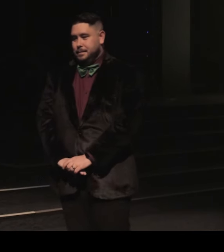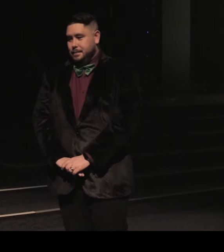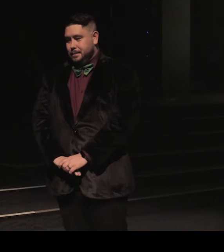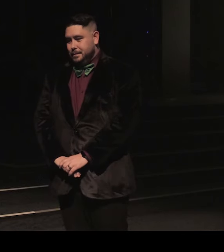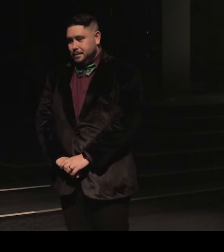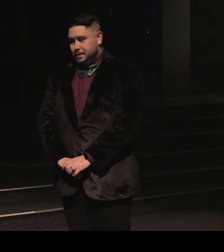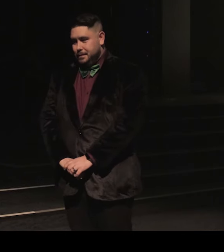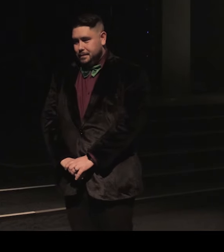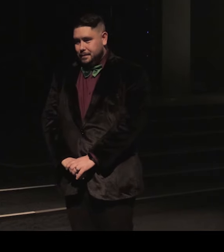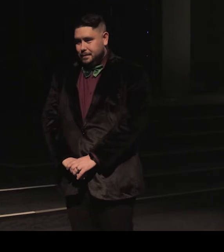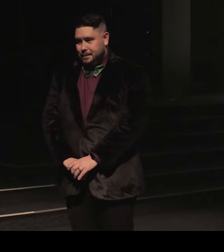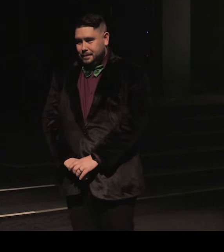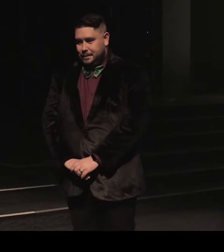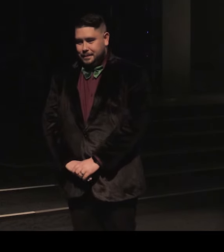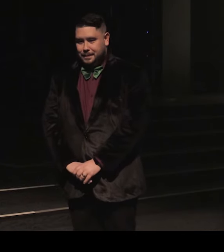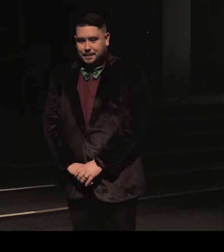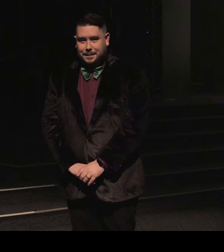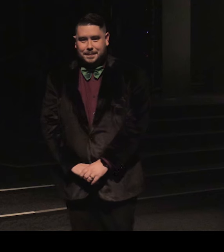This,